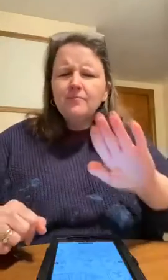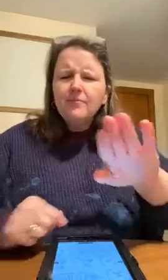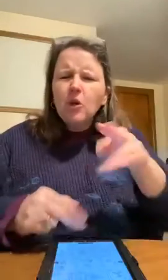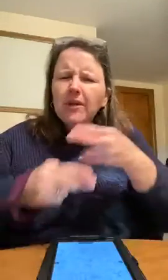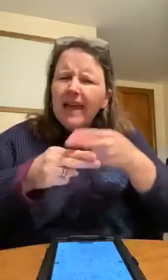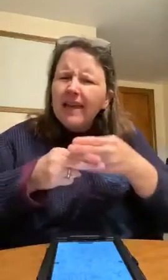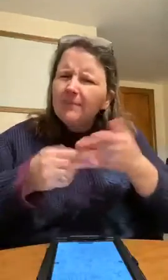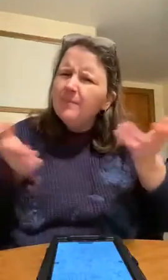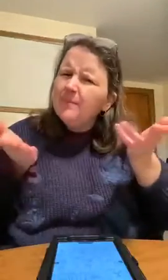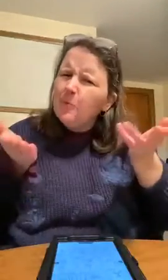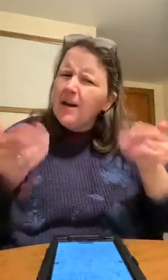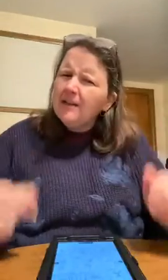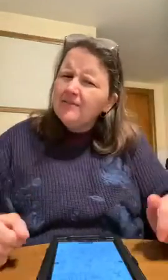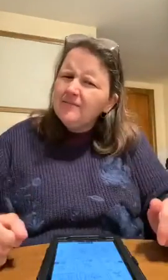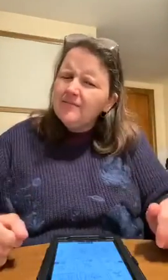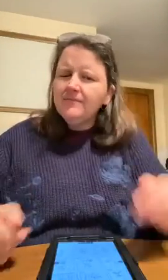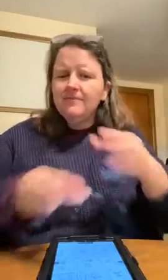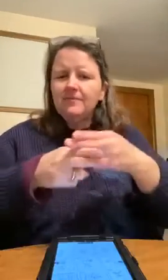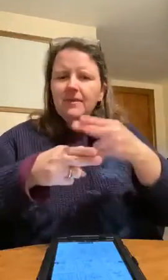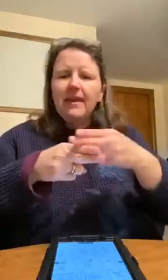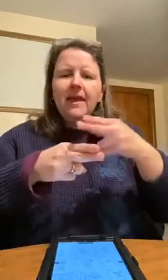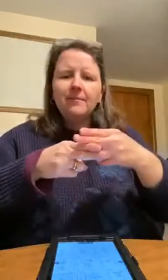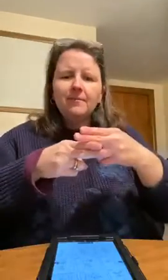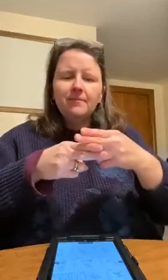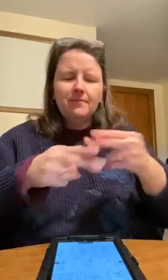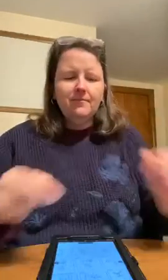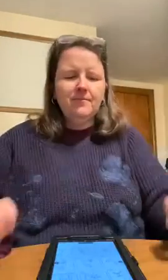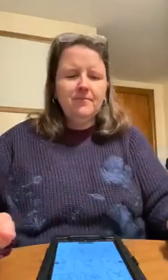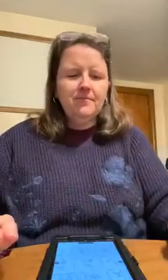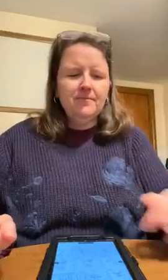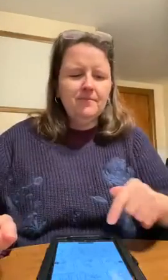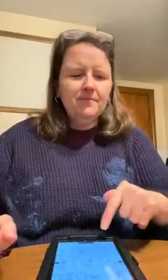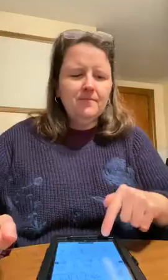Your name. What? Name.